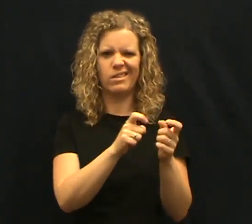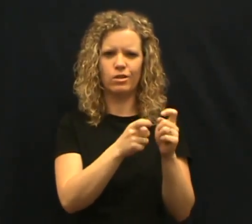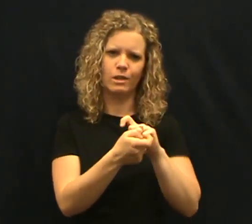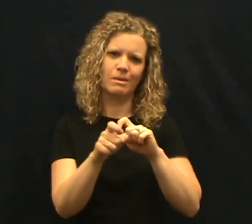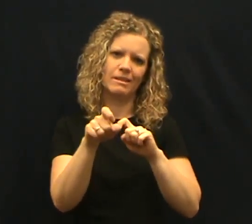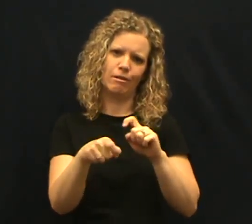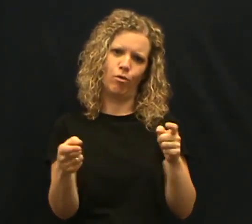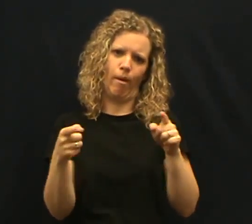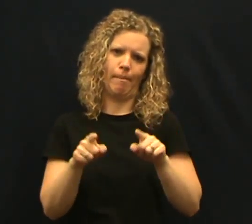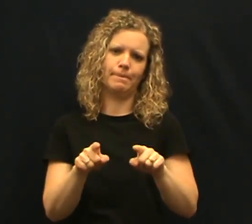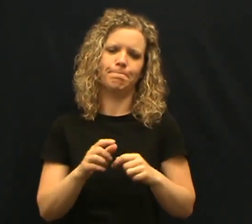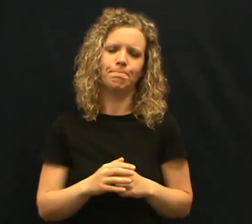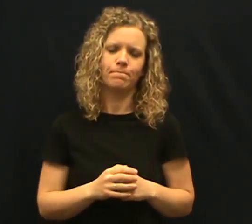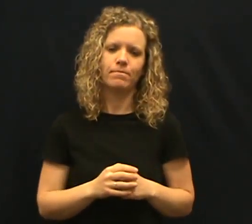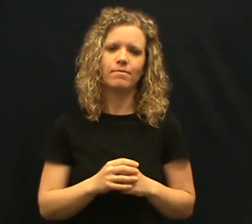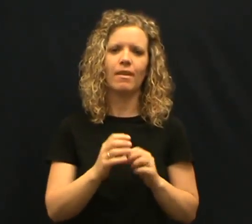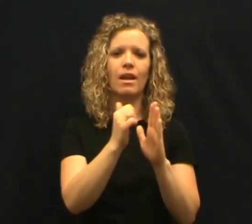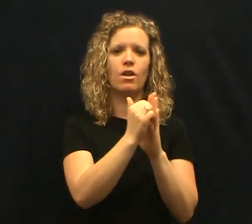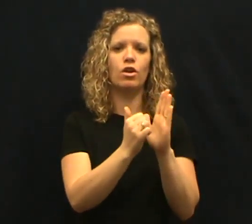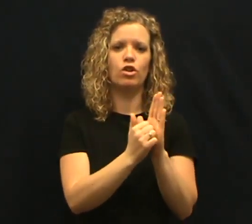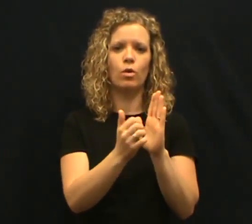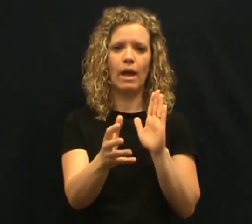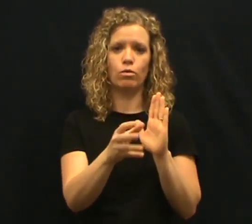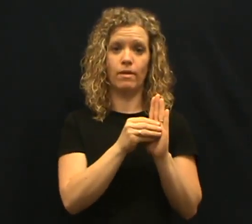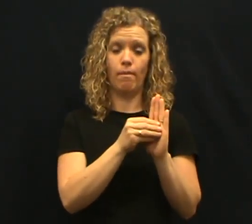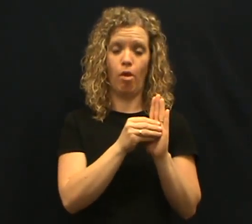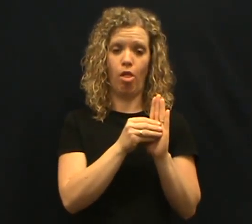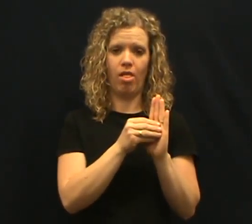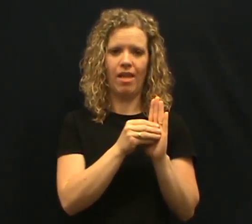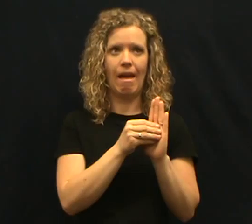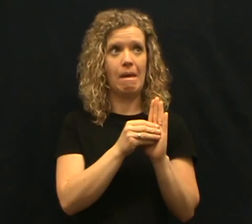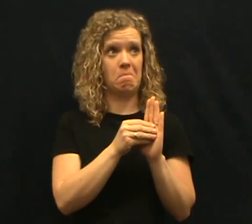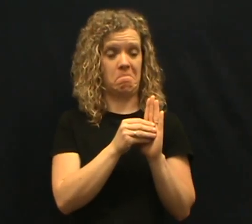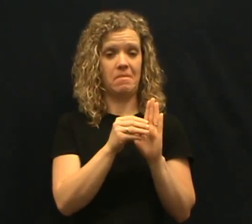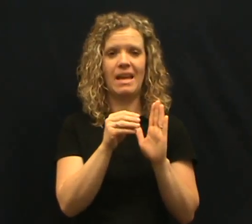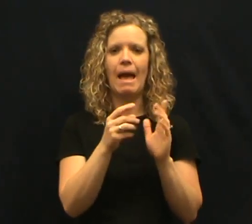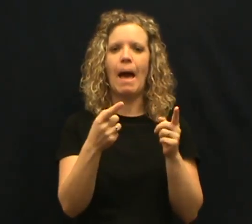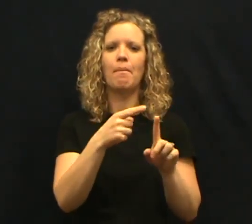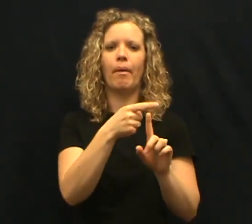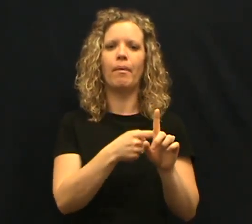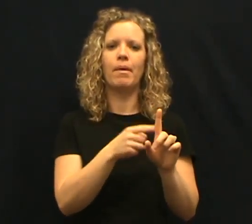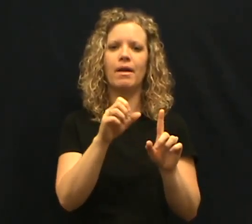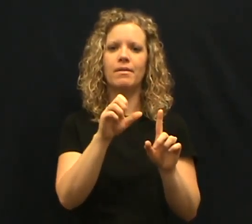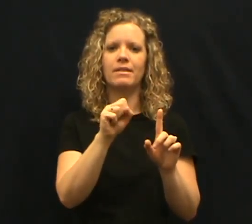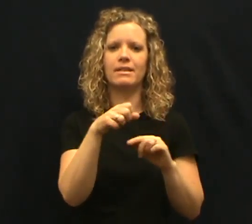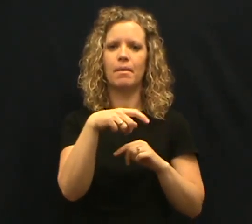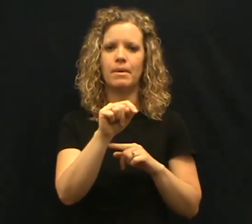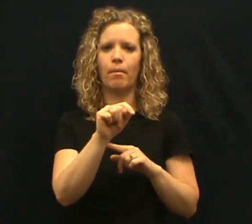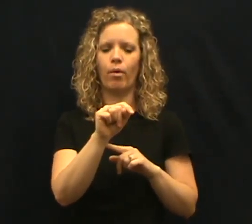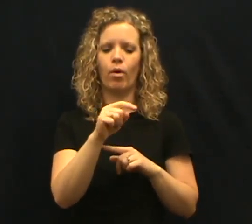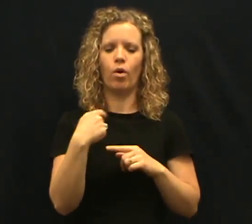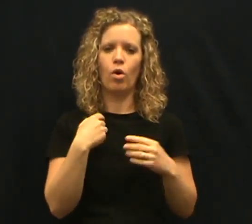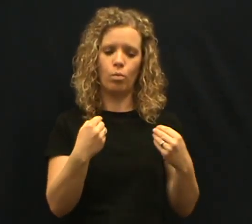these accounts. So accounts receivable, apparently in September, we had sold and delivered some